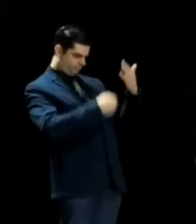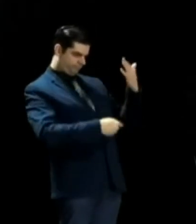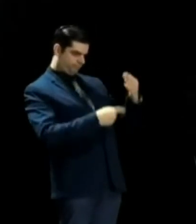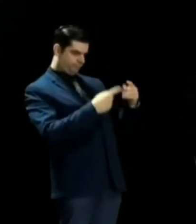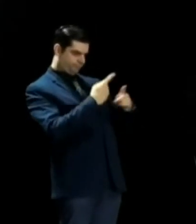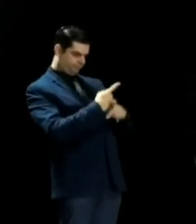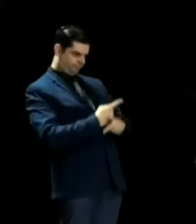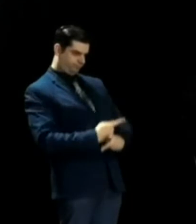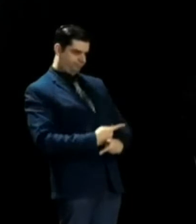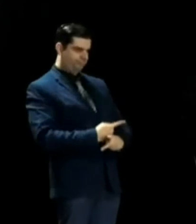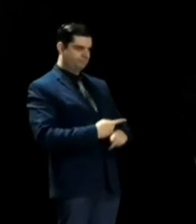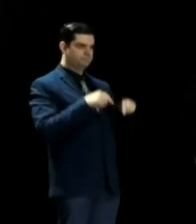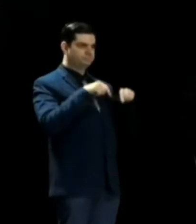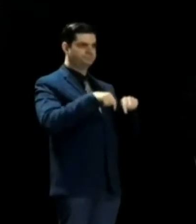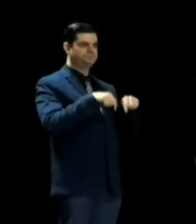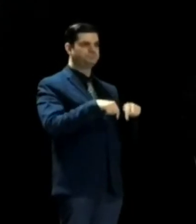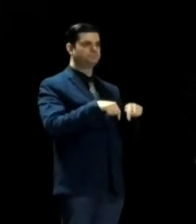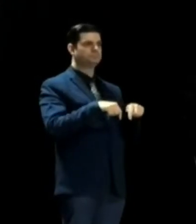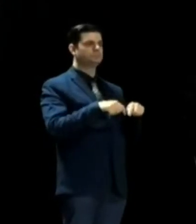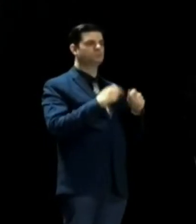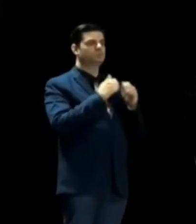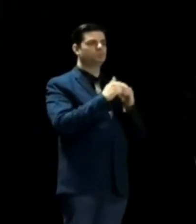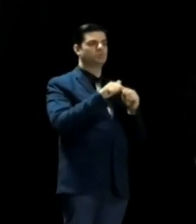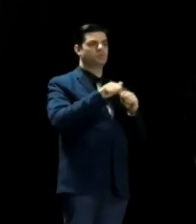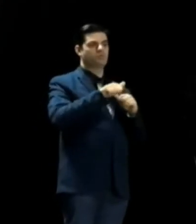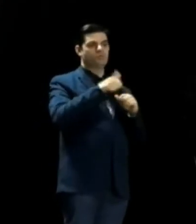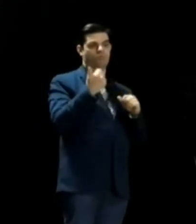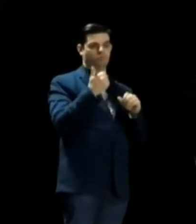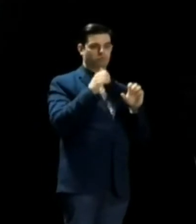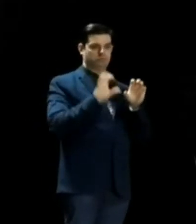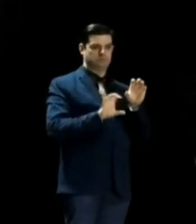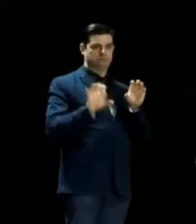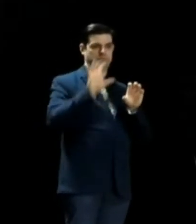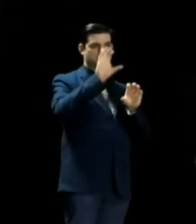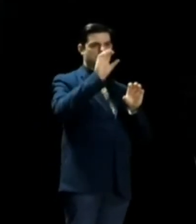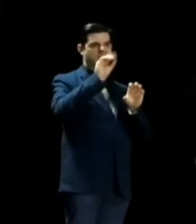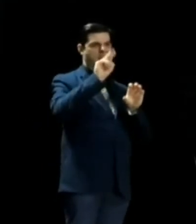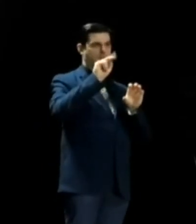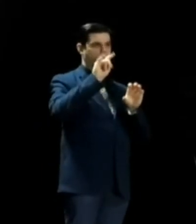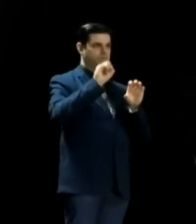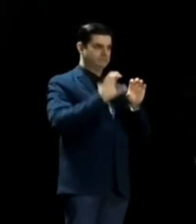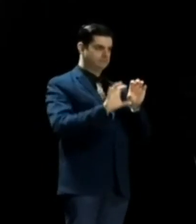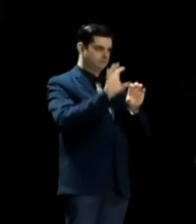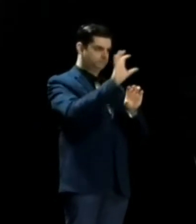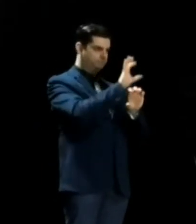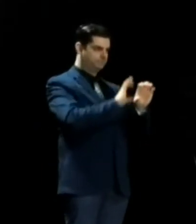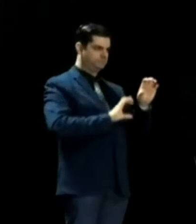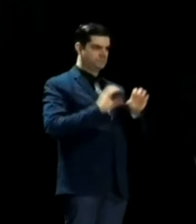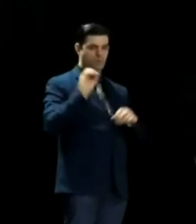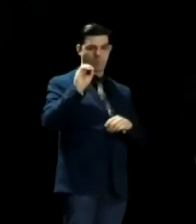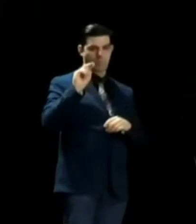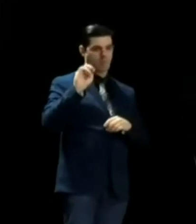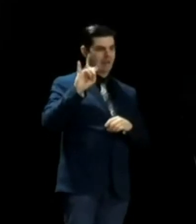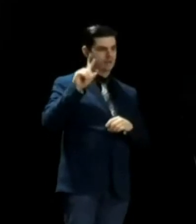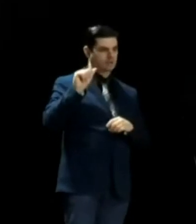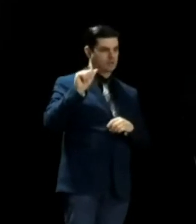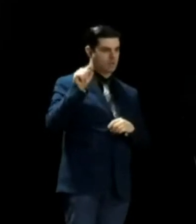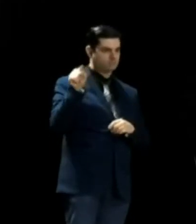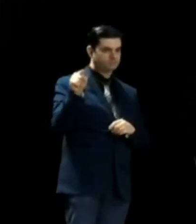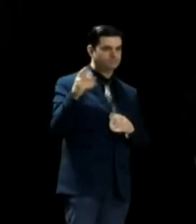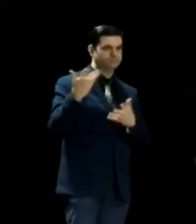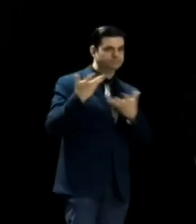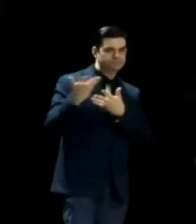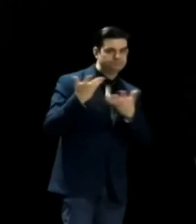leaders, I've been speaking to County Executive Pacenti in Oneida County. We've spoken to Herkimer